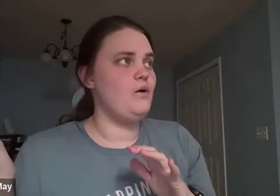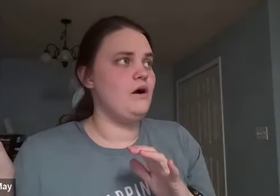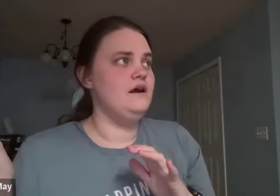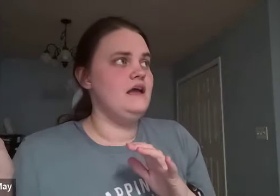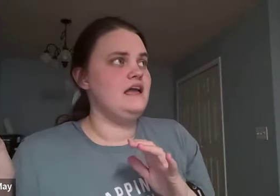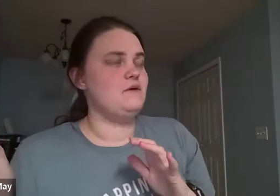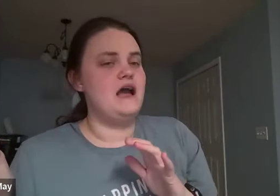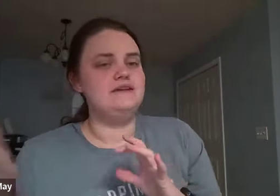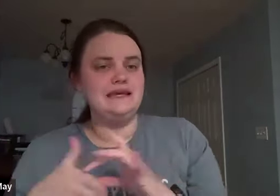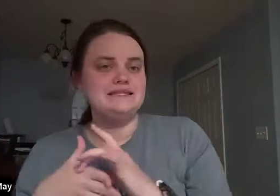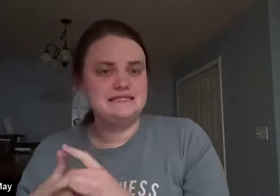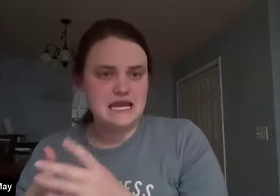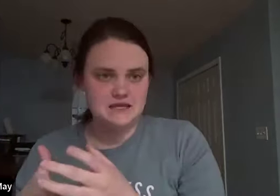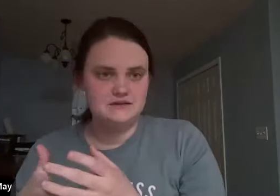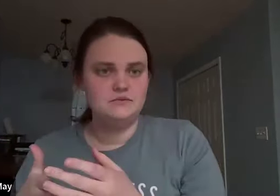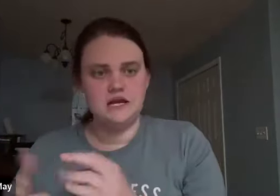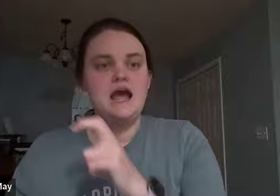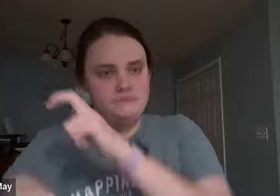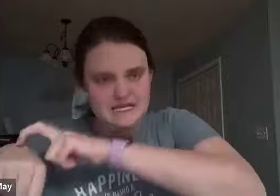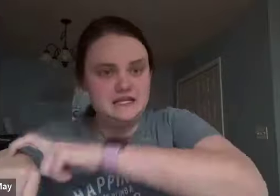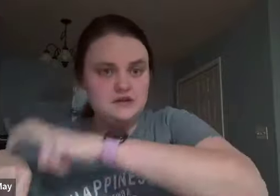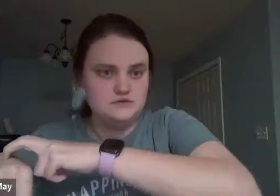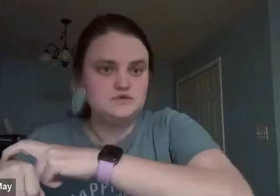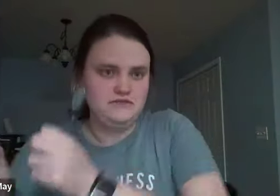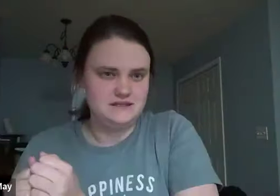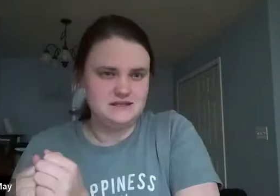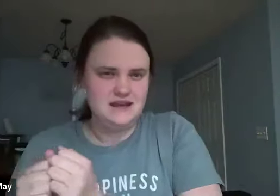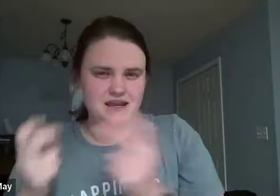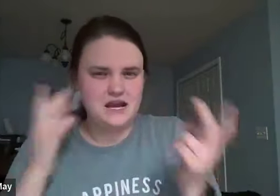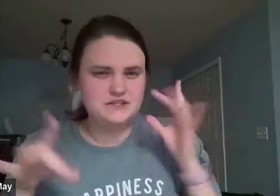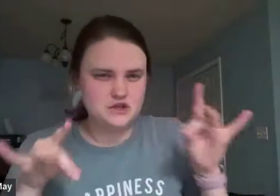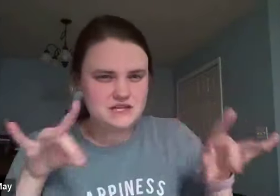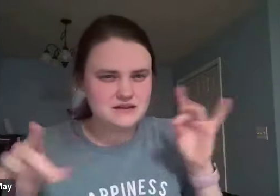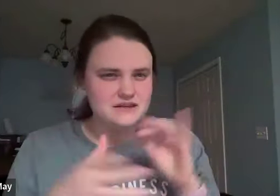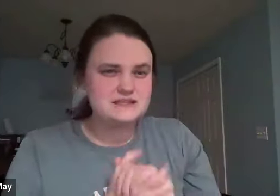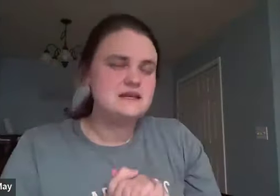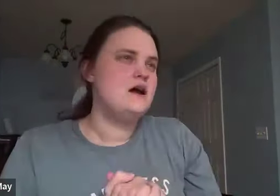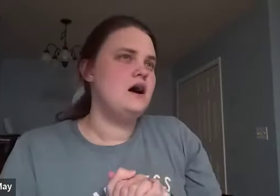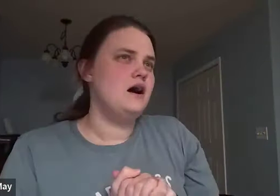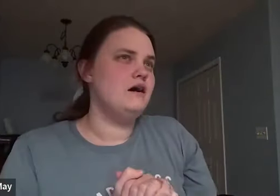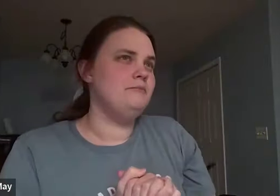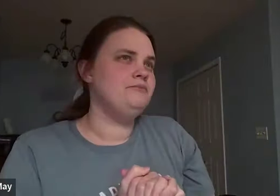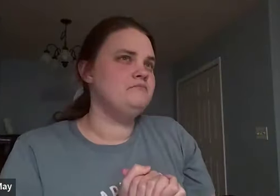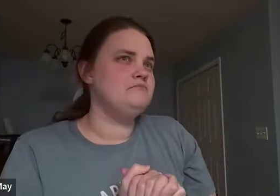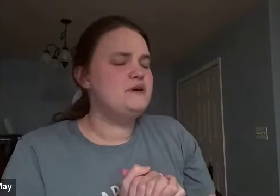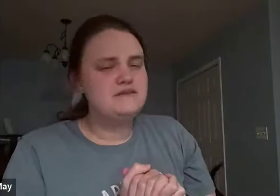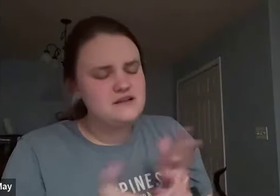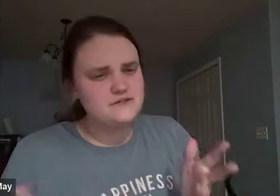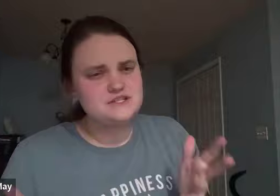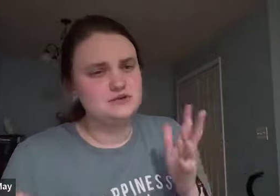Or if we're having like steak, we're going to have potatoes with it. It kind of is those kind of things. But if all else fails and you're